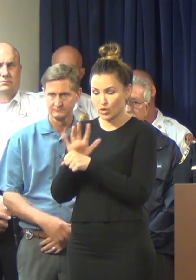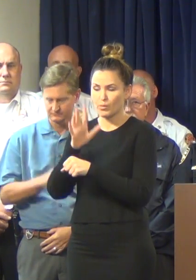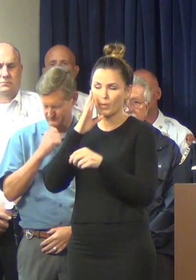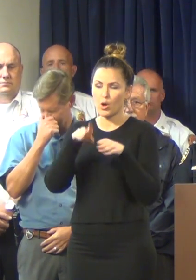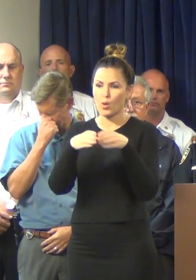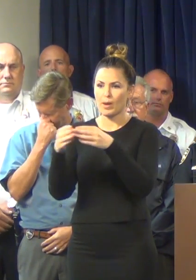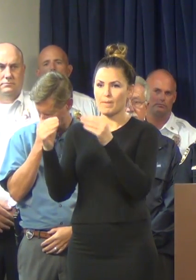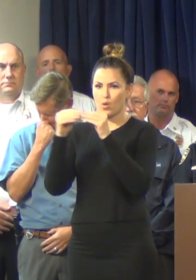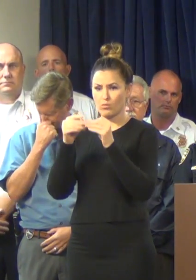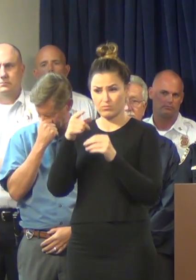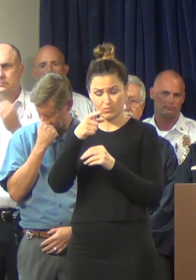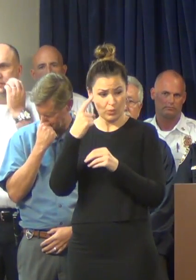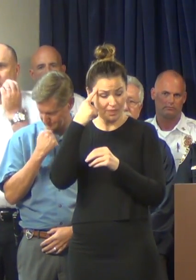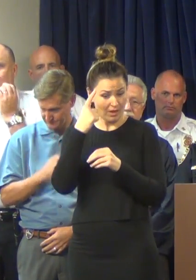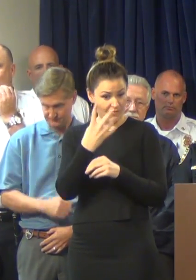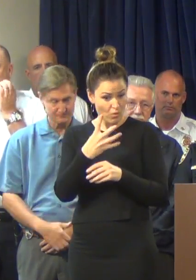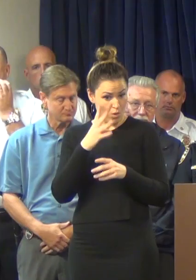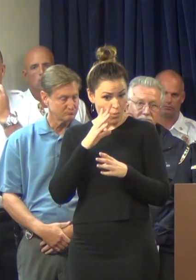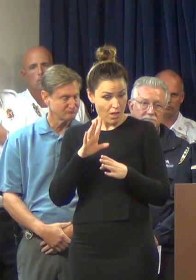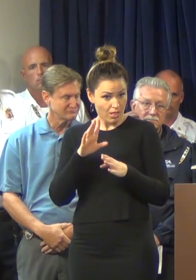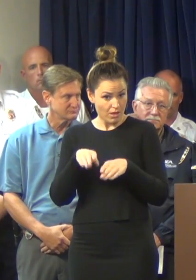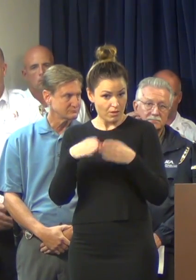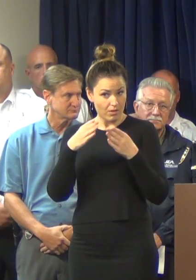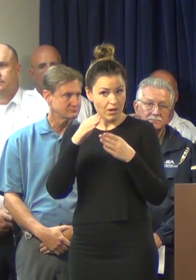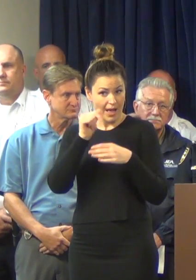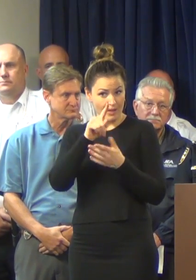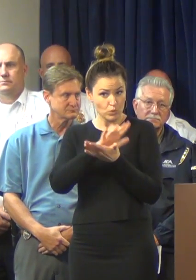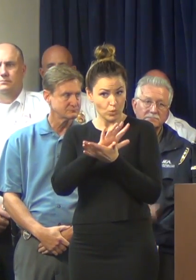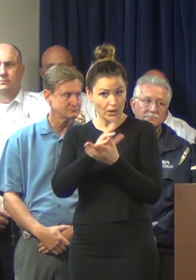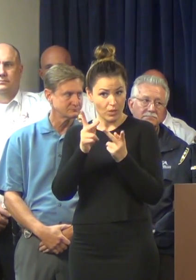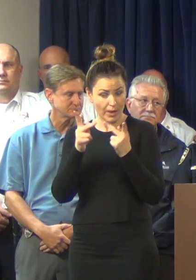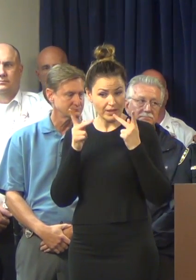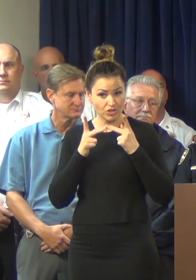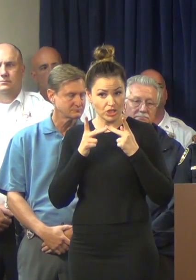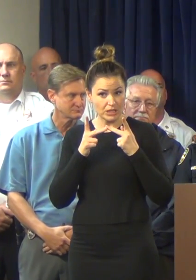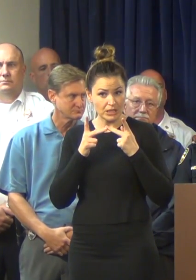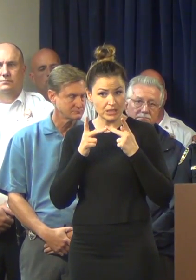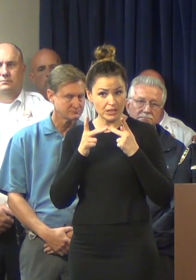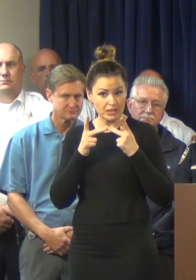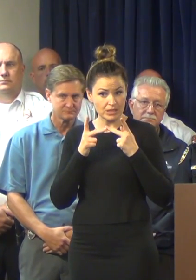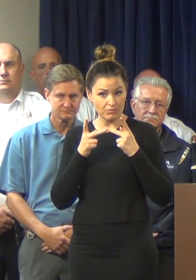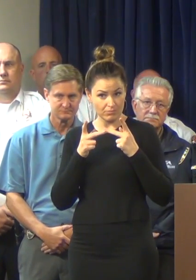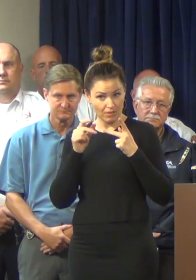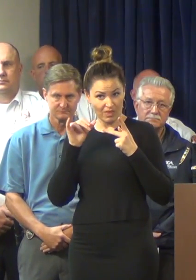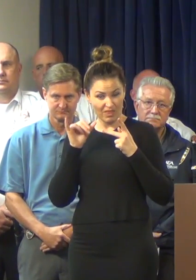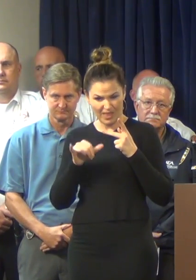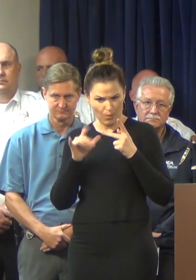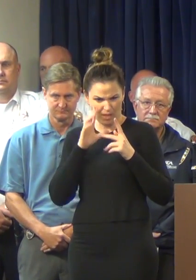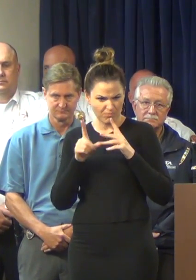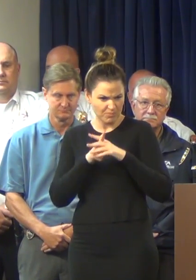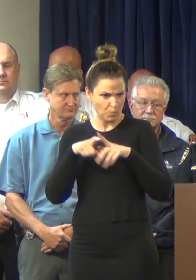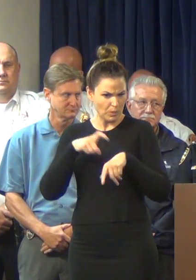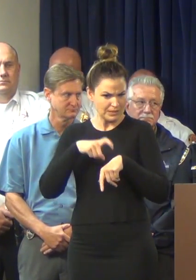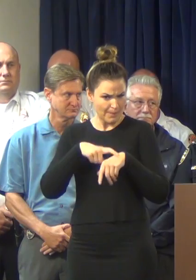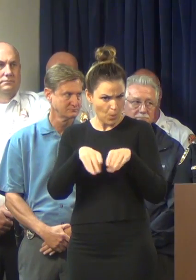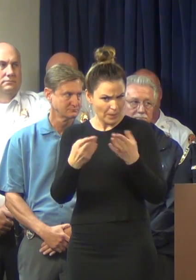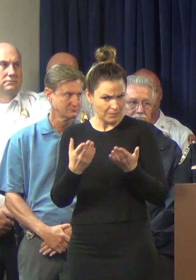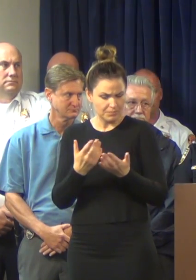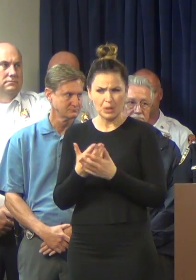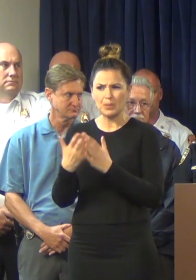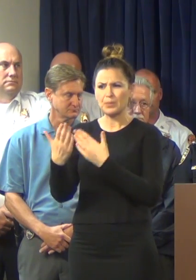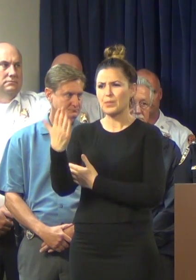thinking 4 shelters tomorrow will be announced at school locations. That will come about what time, do you think? In